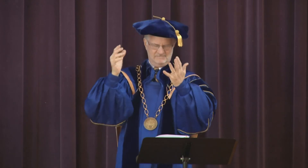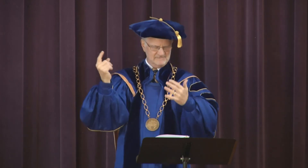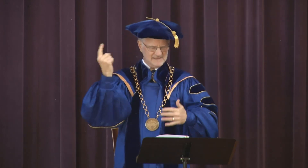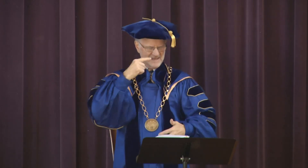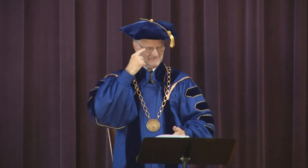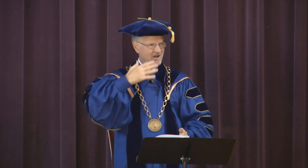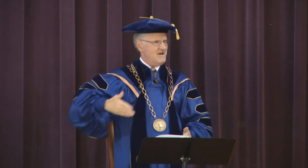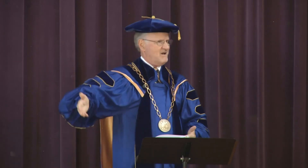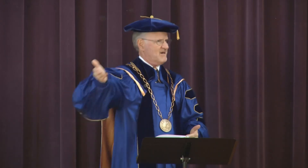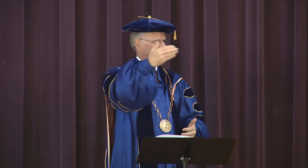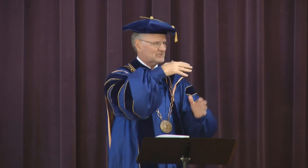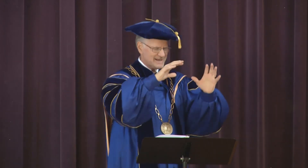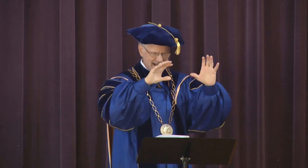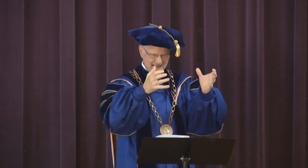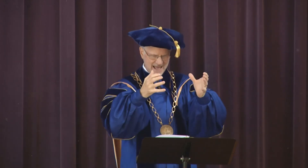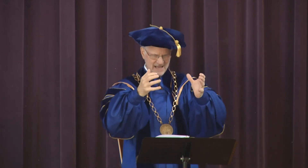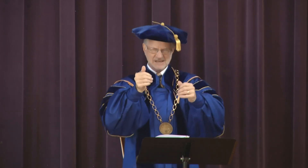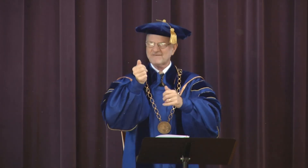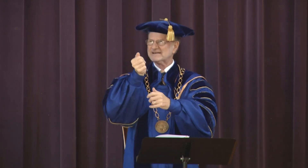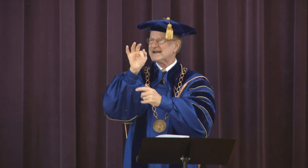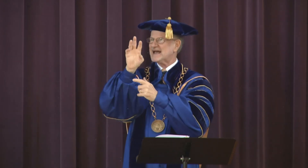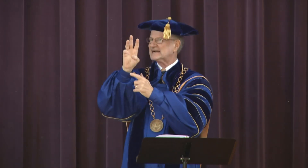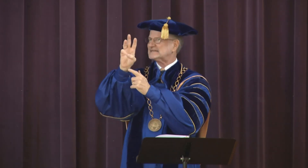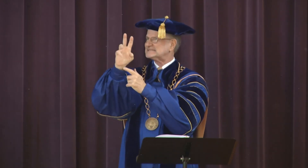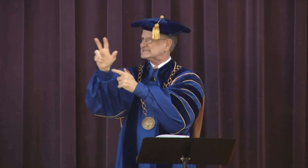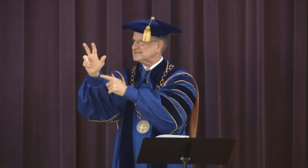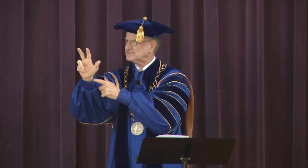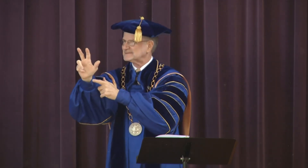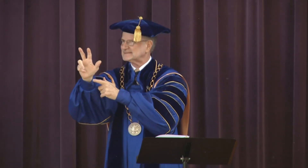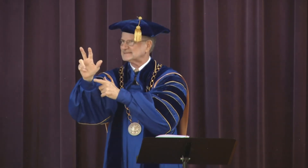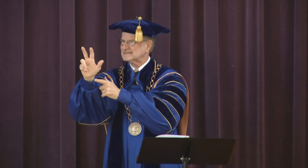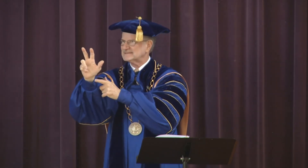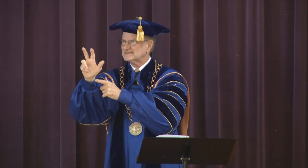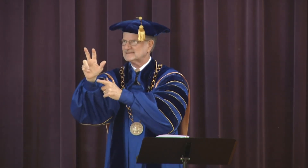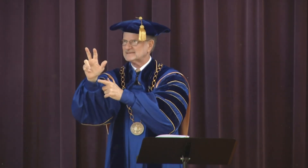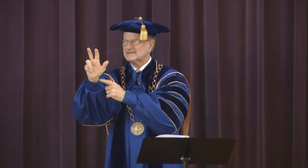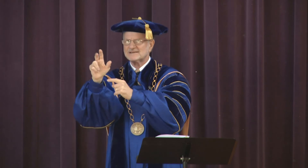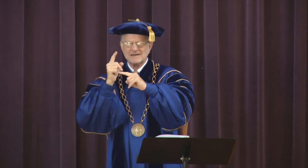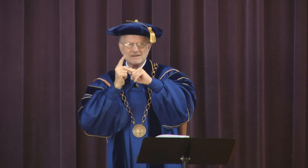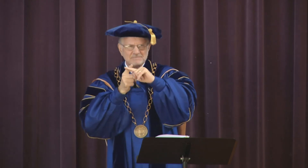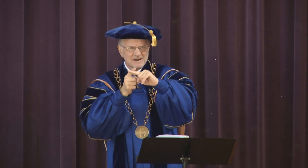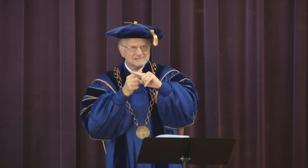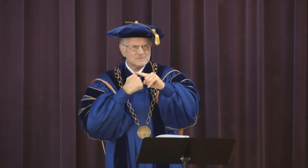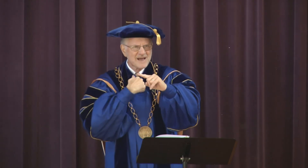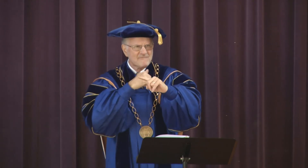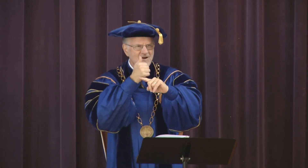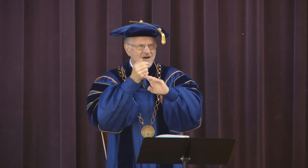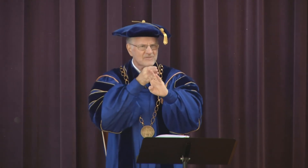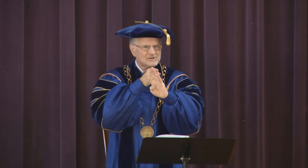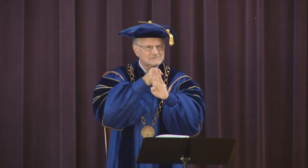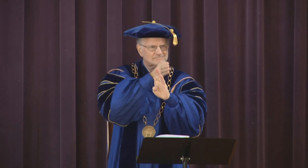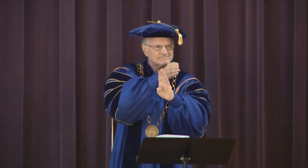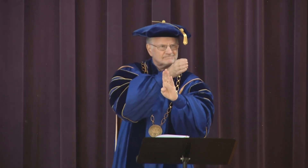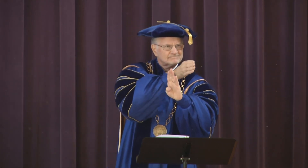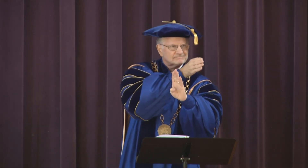you. Today is a very special day for you, class of 1963. We also have